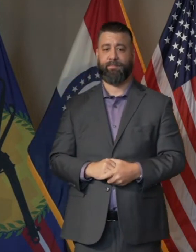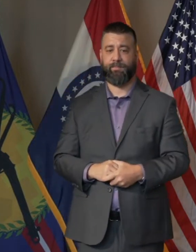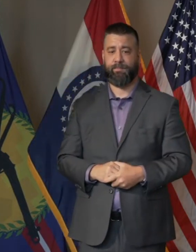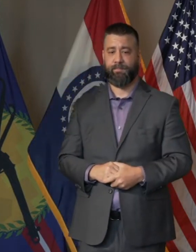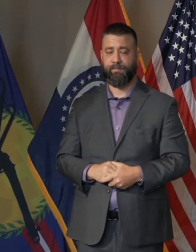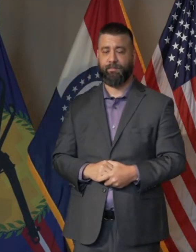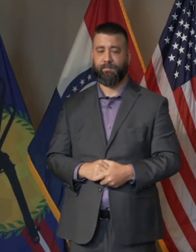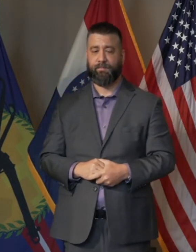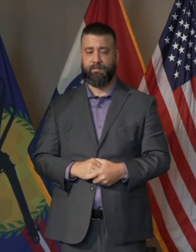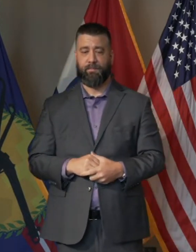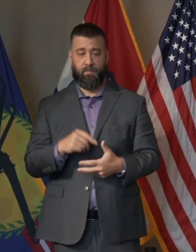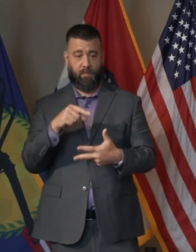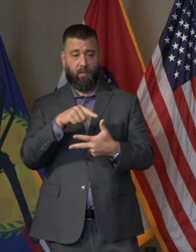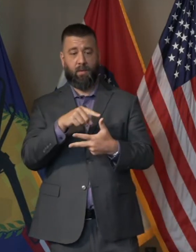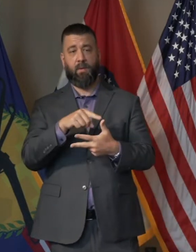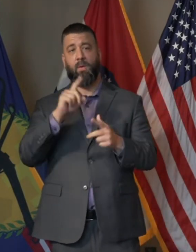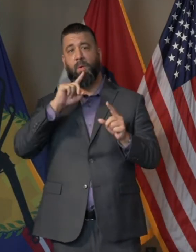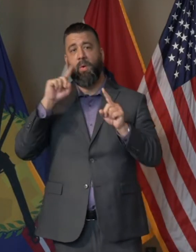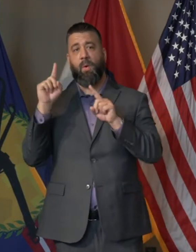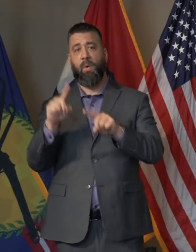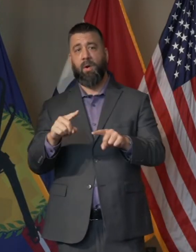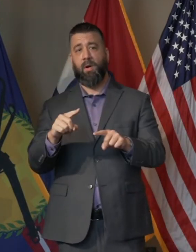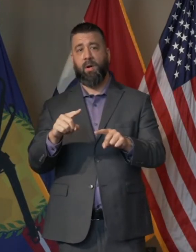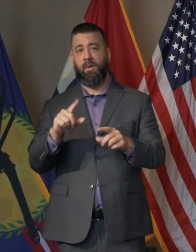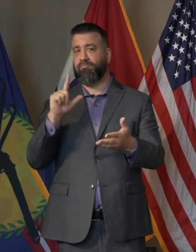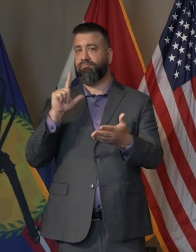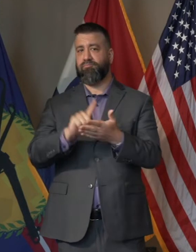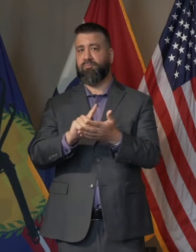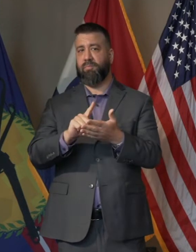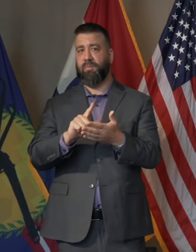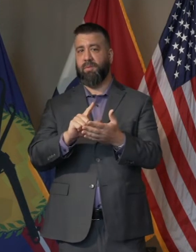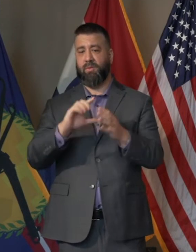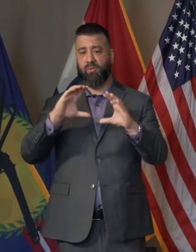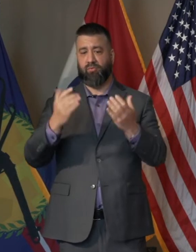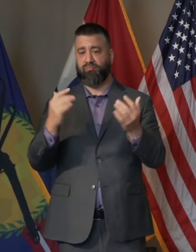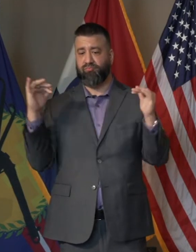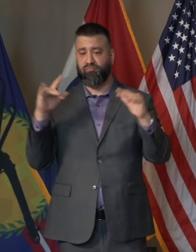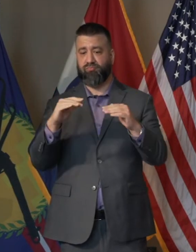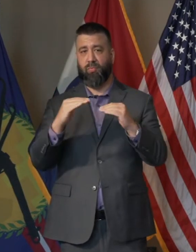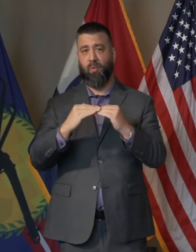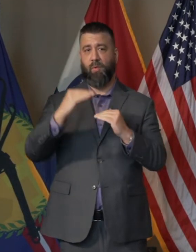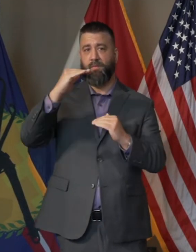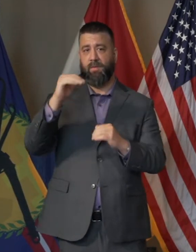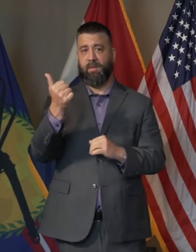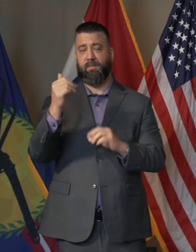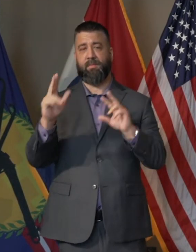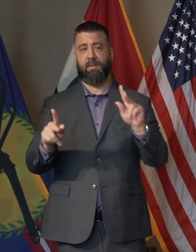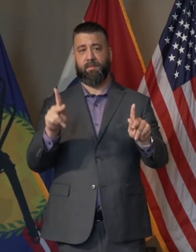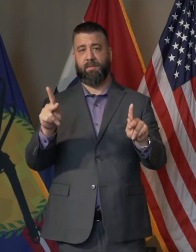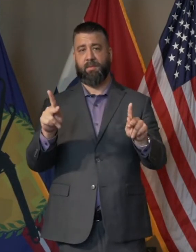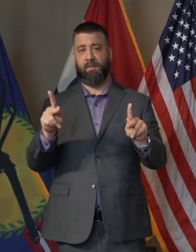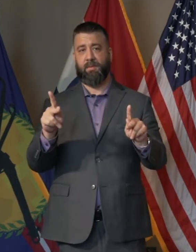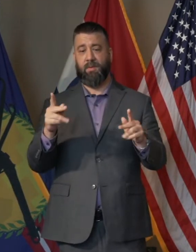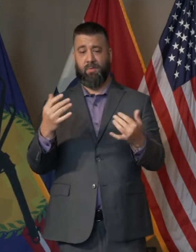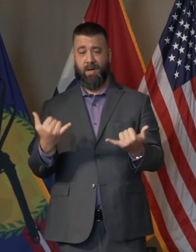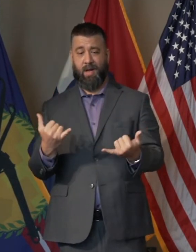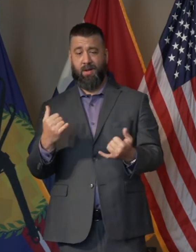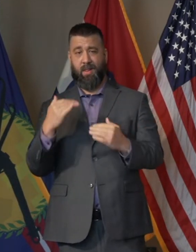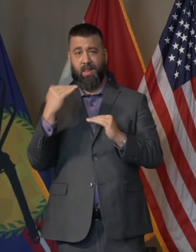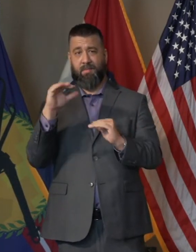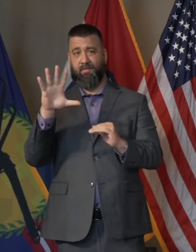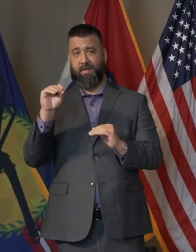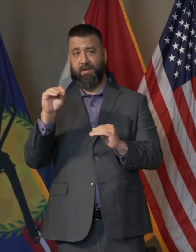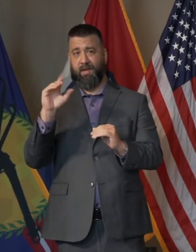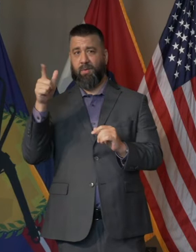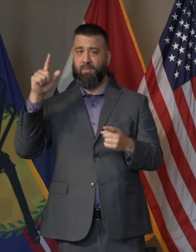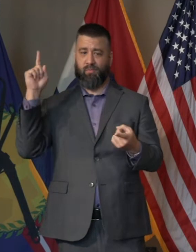The order also prevents gatherings of more than 10 people. Currently, the limit on gatherings in St. Louis County is 50.